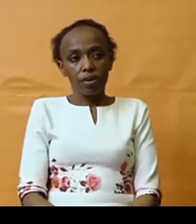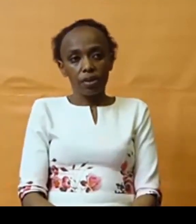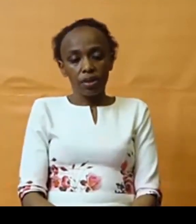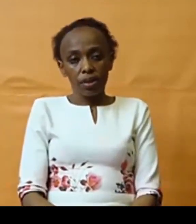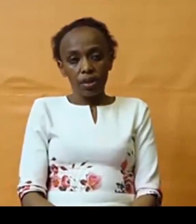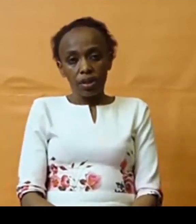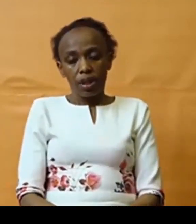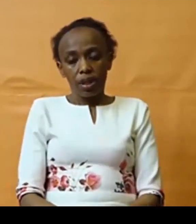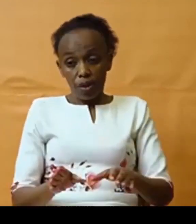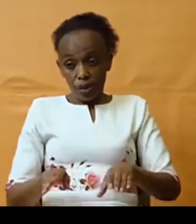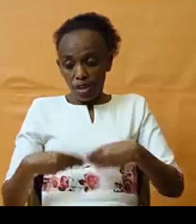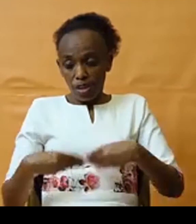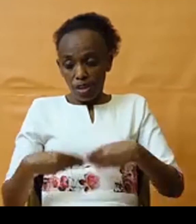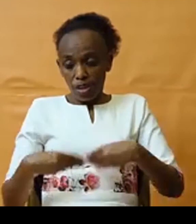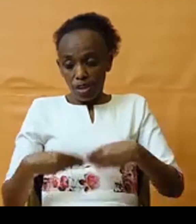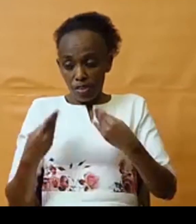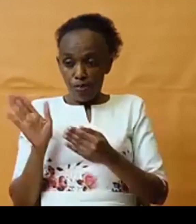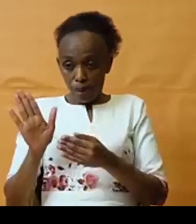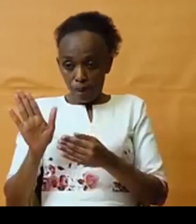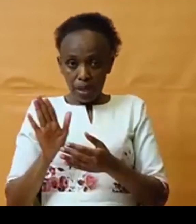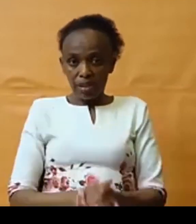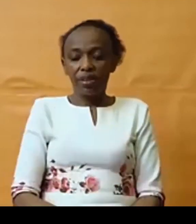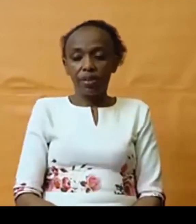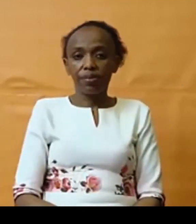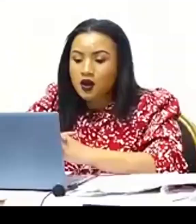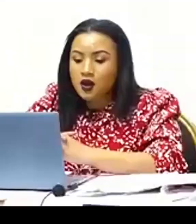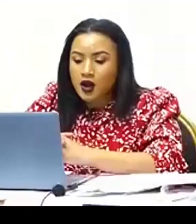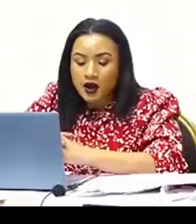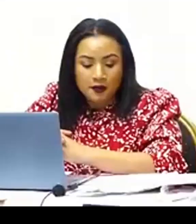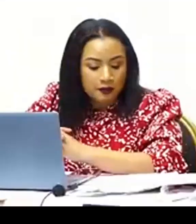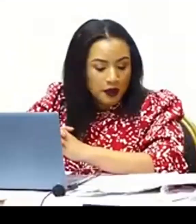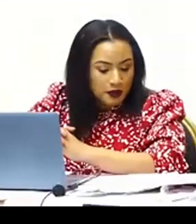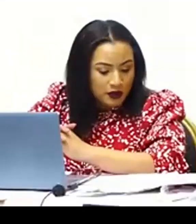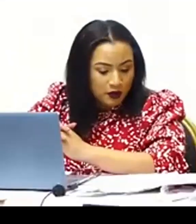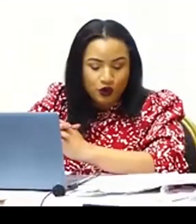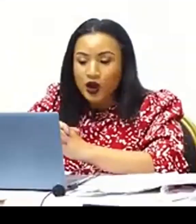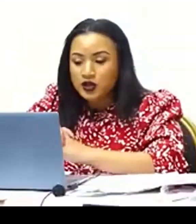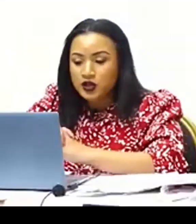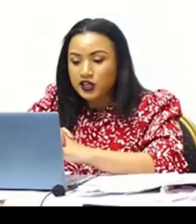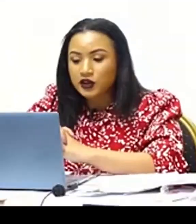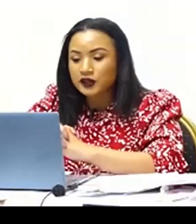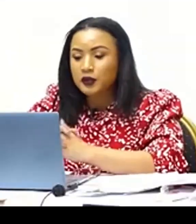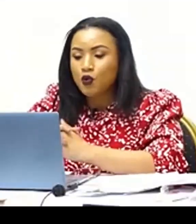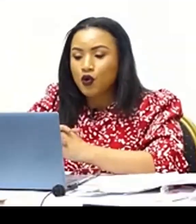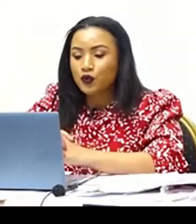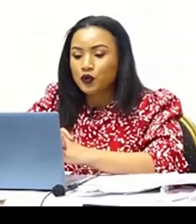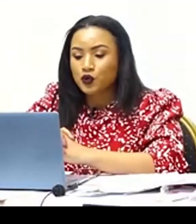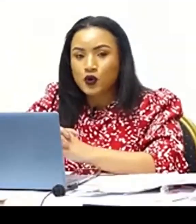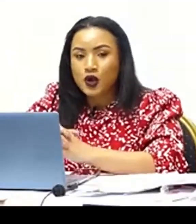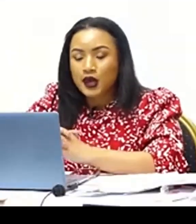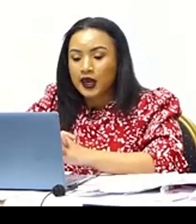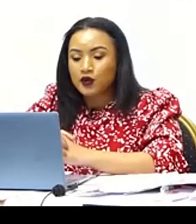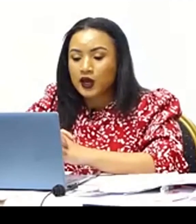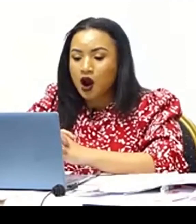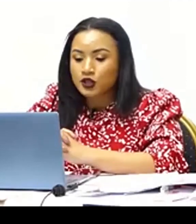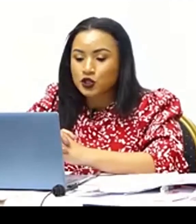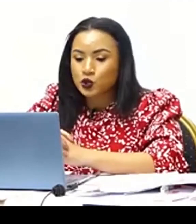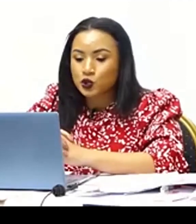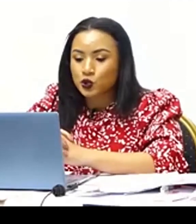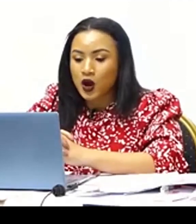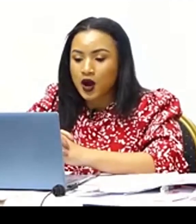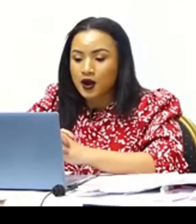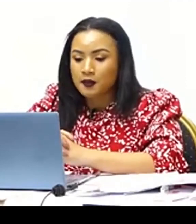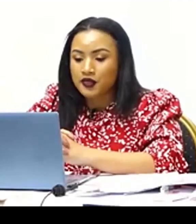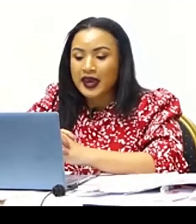I'll hand over back to you. Mm-hmm. Mr. Mukungu, I want to hear a little bit more from you in regards